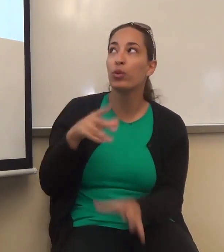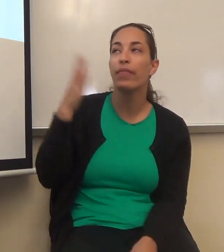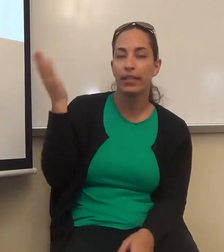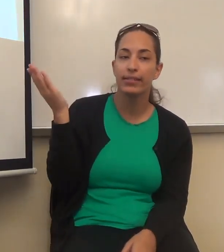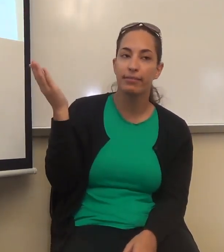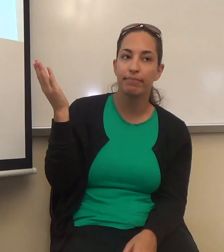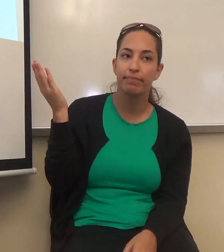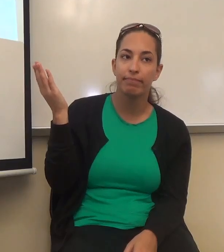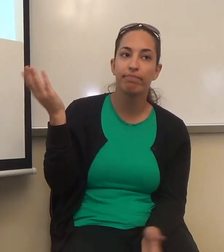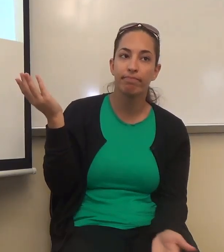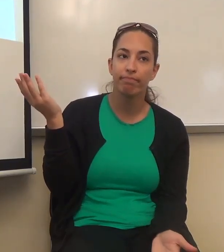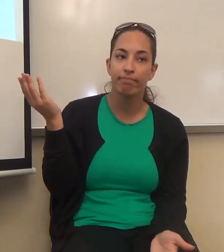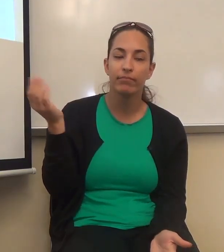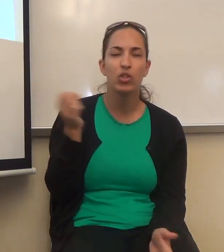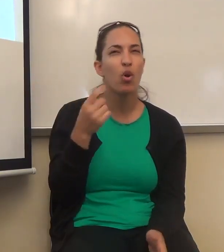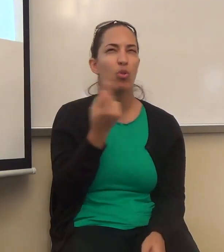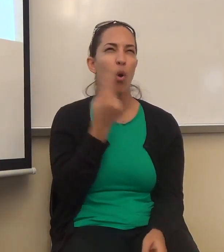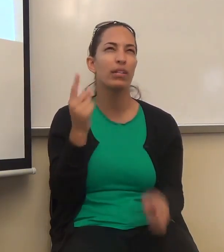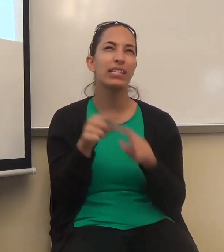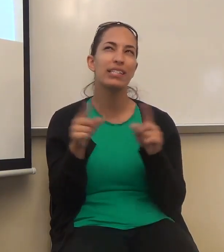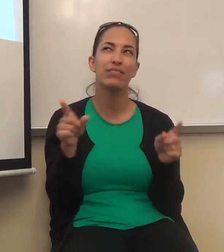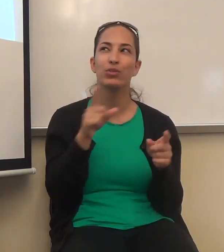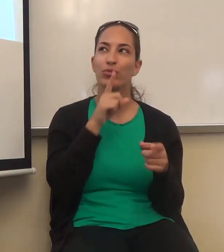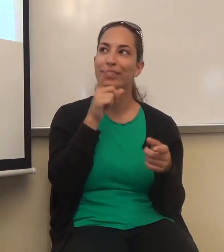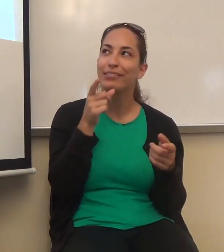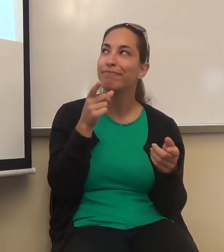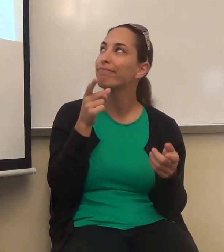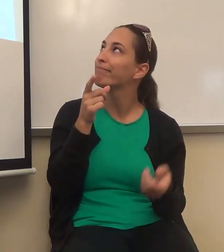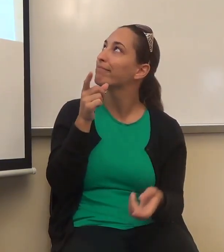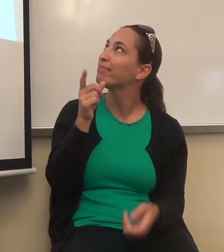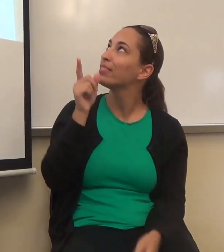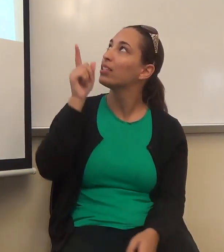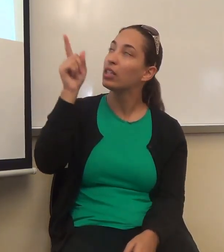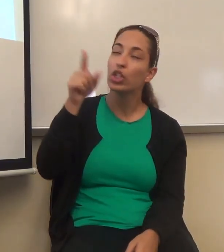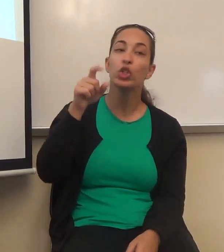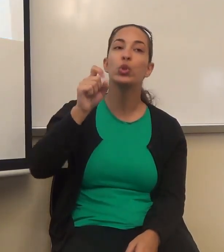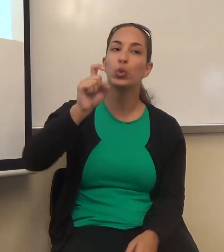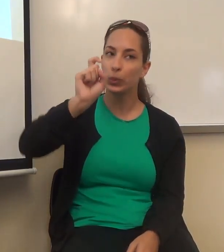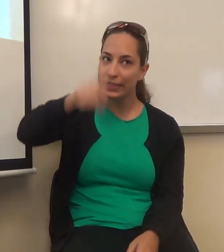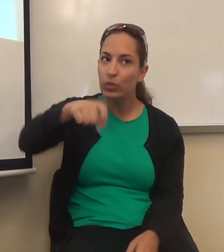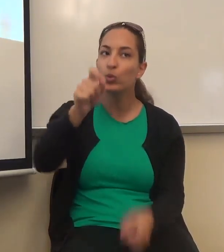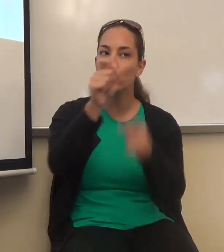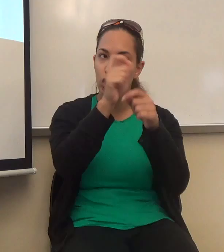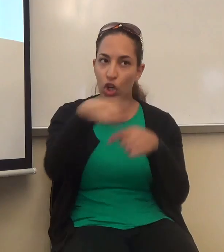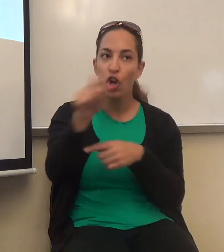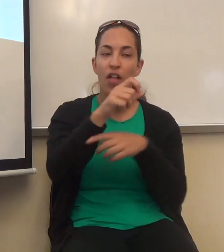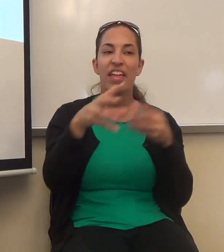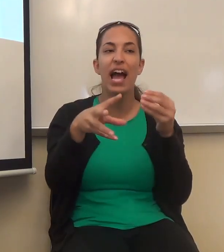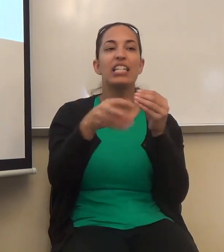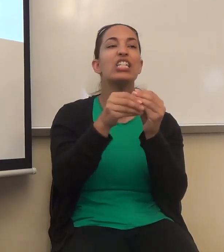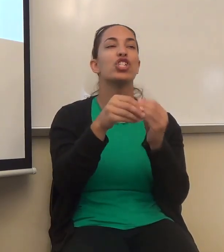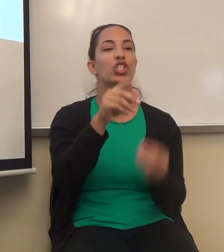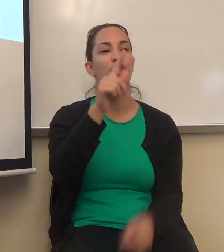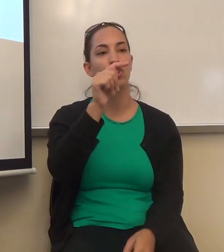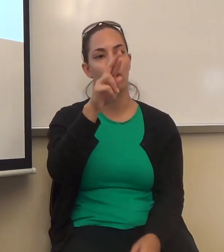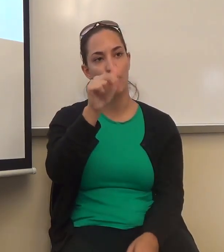Okay? So the only difference really here is that you do need to circle the addition transitions, which you probably be doing anyway, first, second,